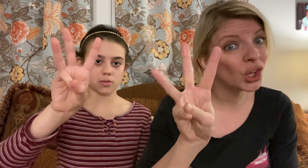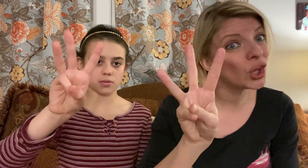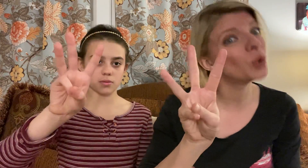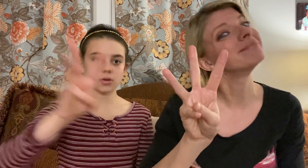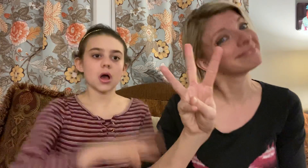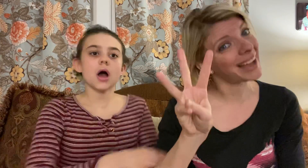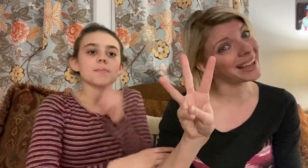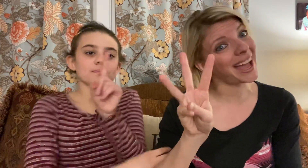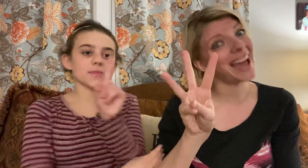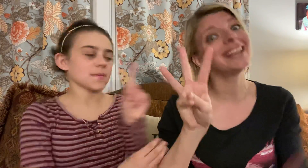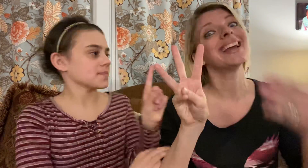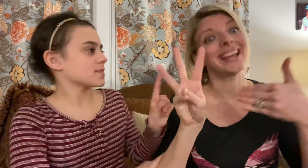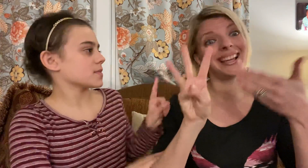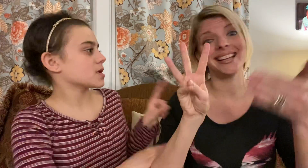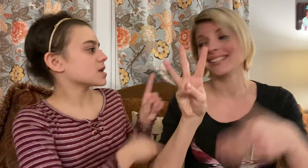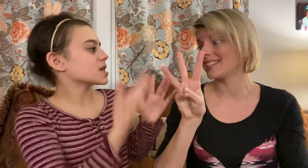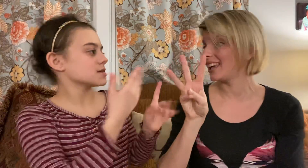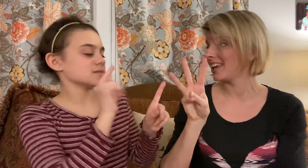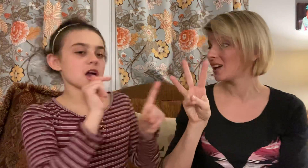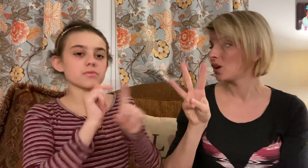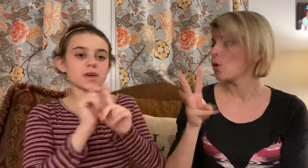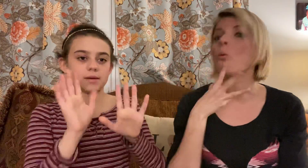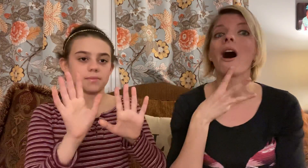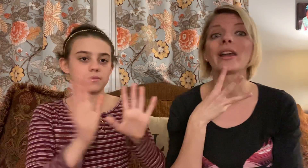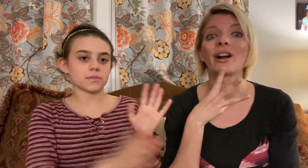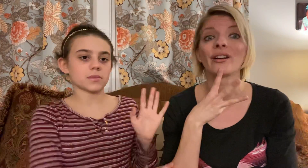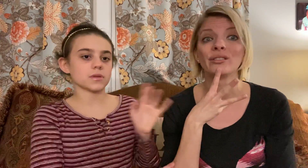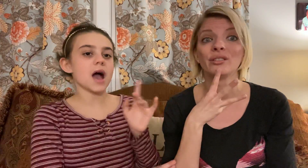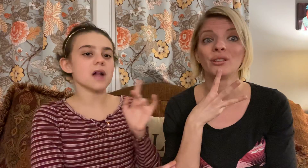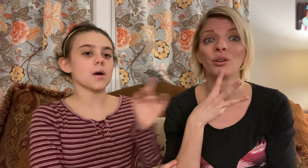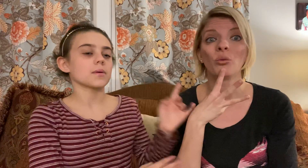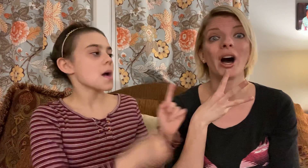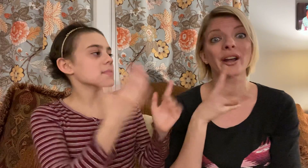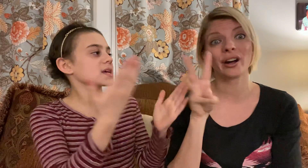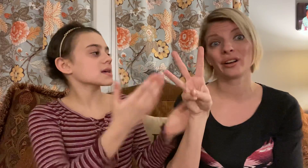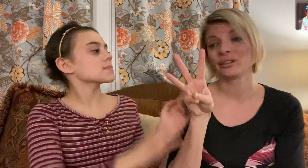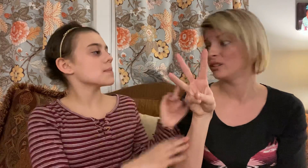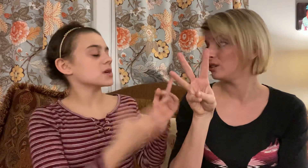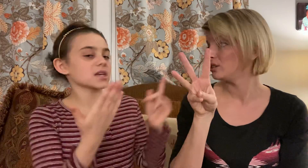W. Again, easy. Water. Water.